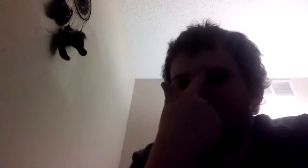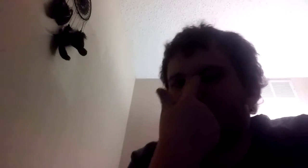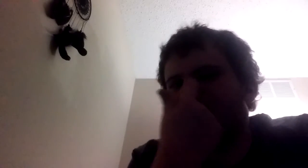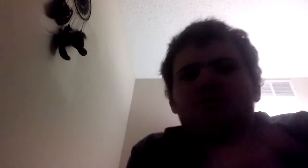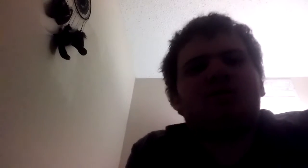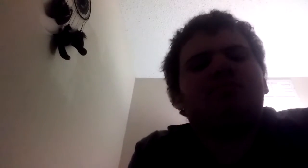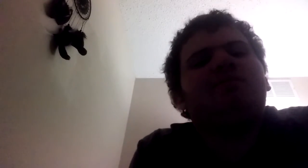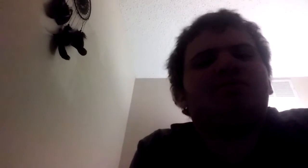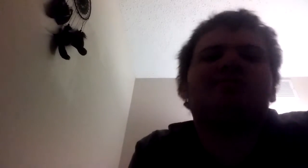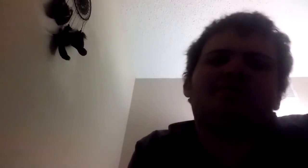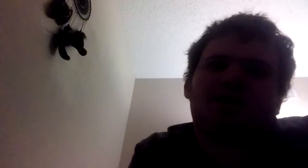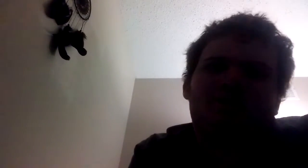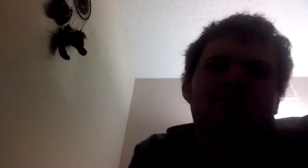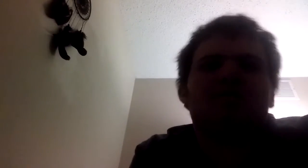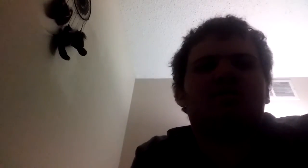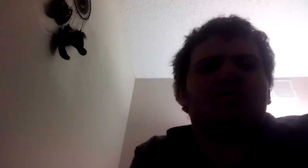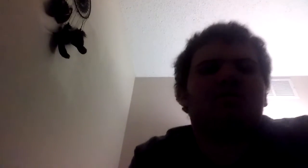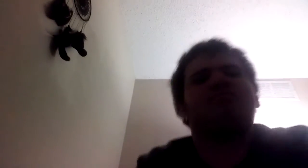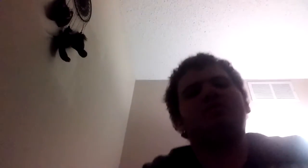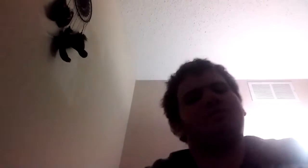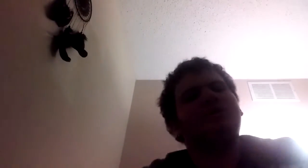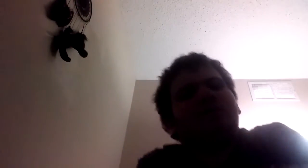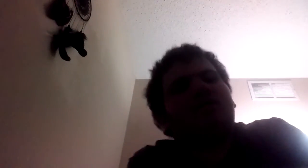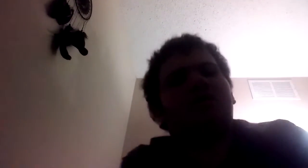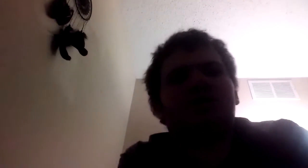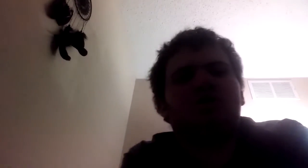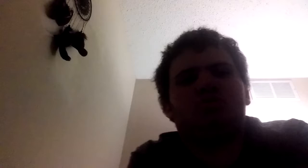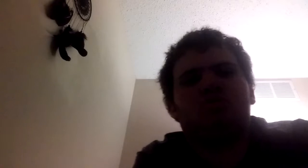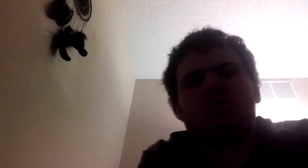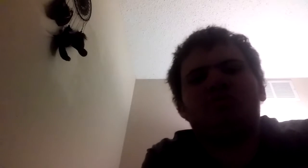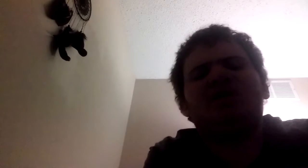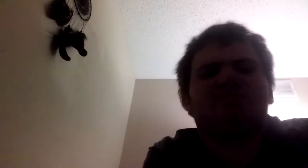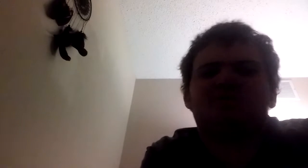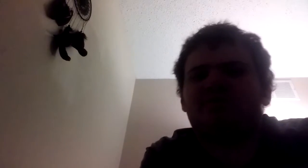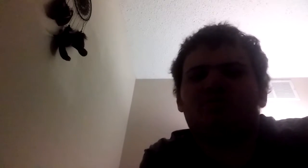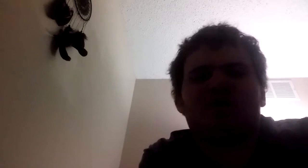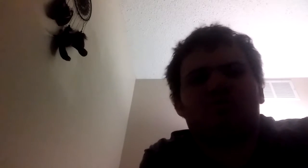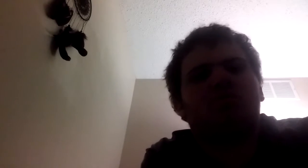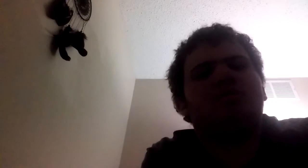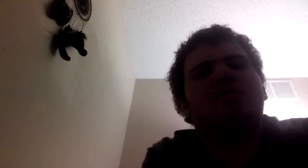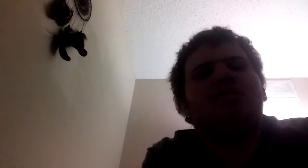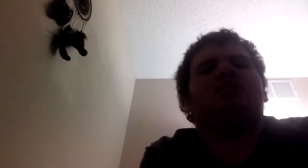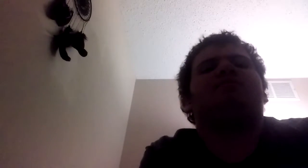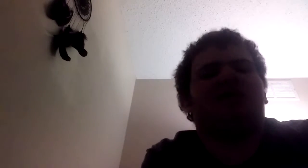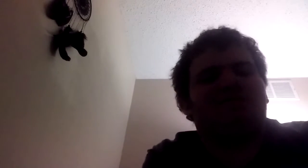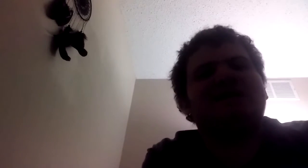Now, many people you think, SpongeBob is already too cool. What makes SpongeBob so powerful? It's the fact that